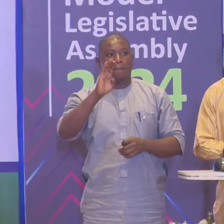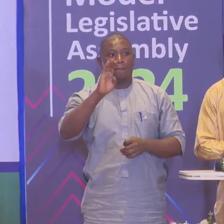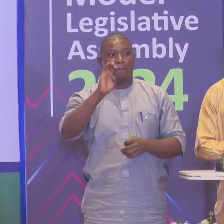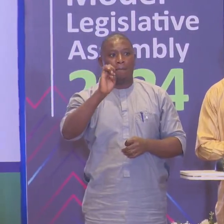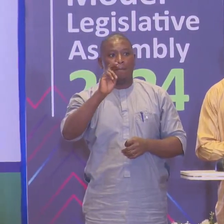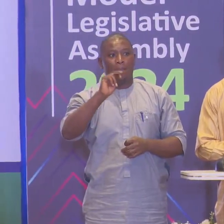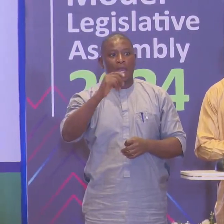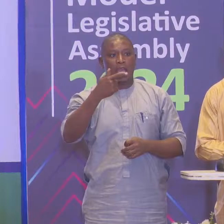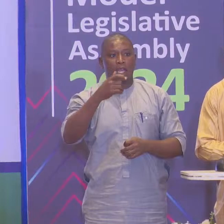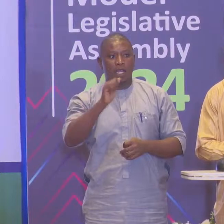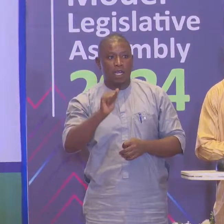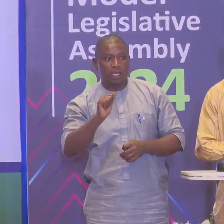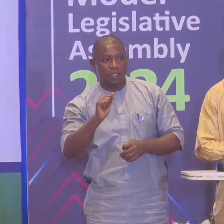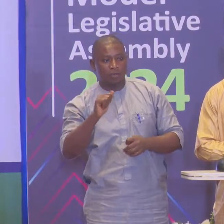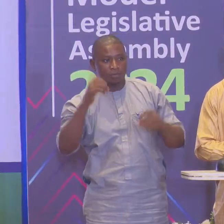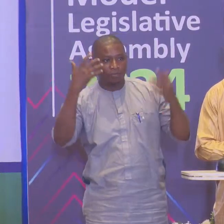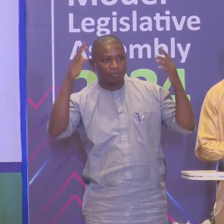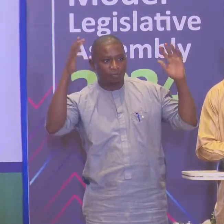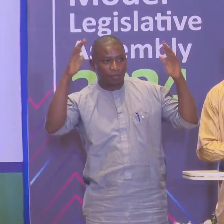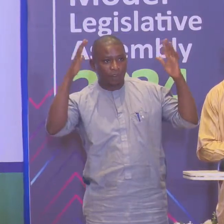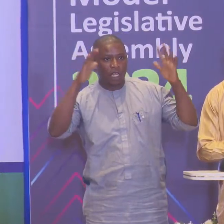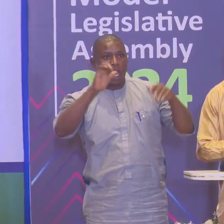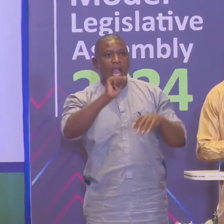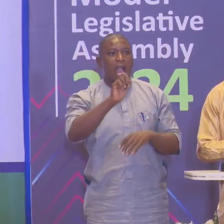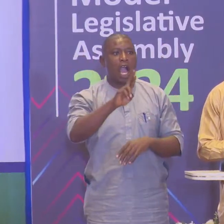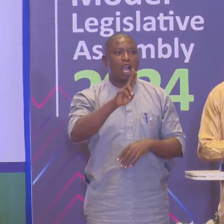appreciate Benga Aruleba.